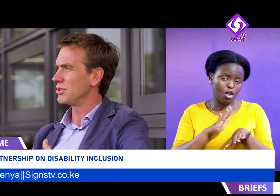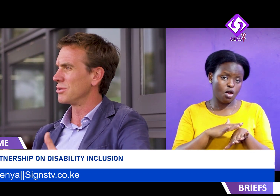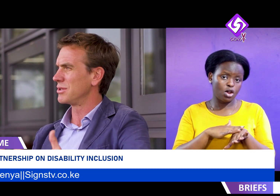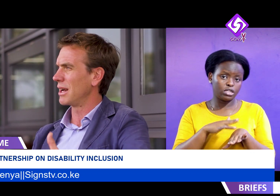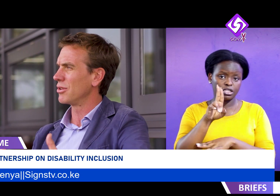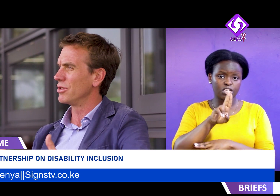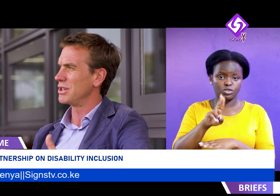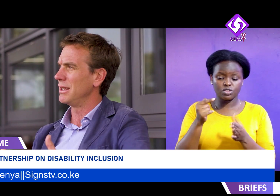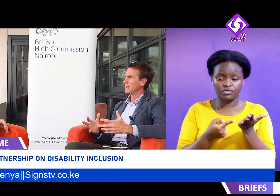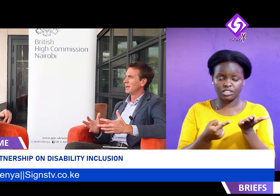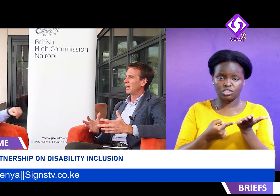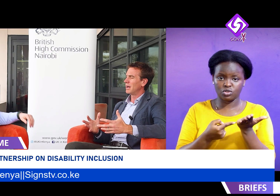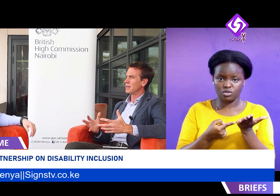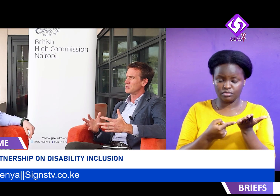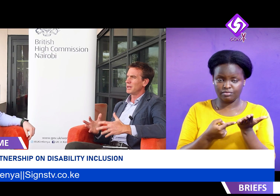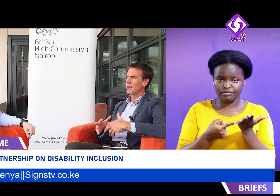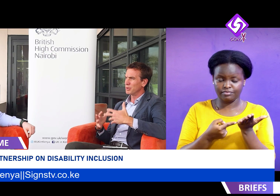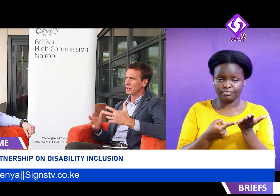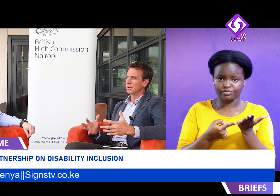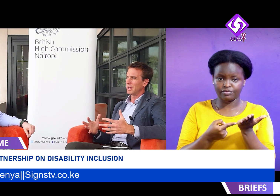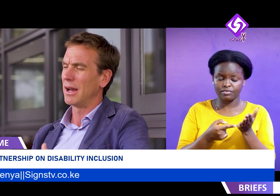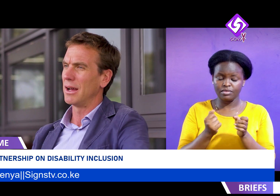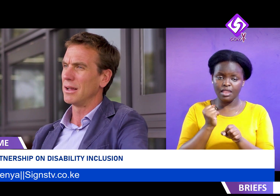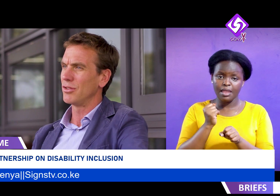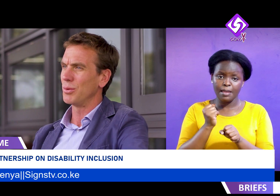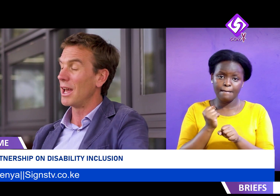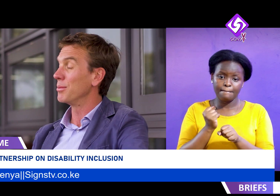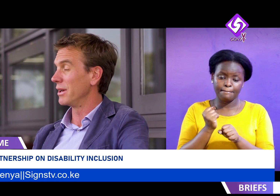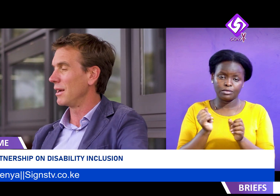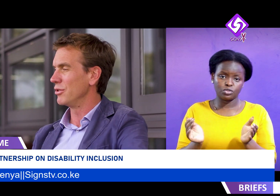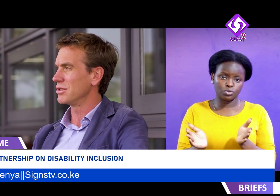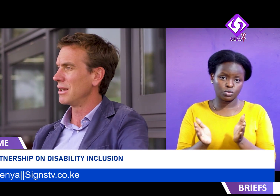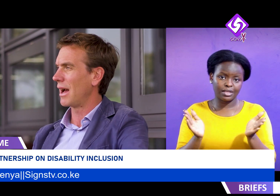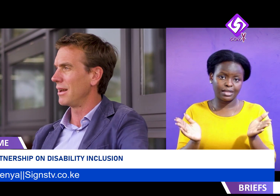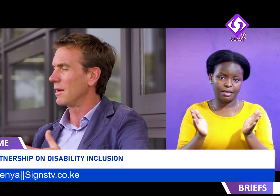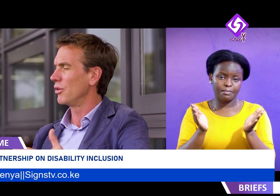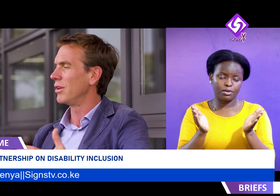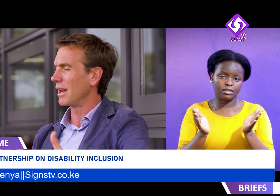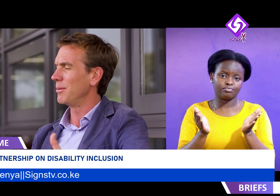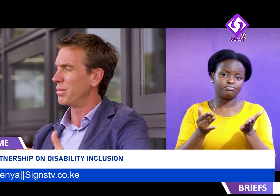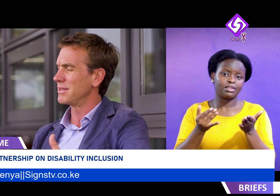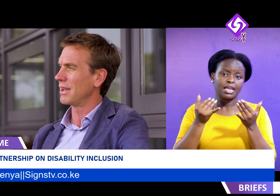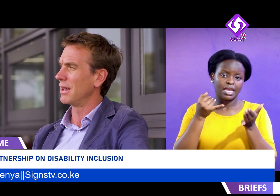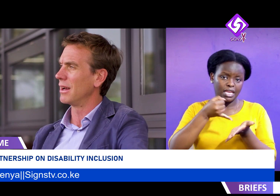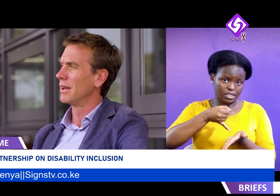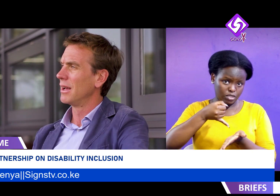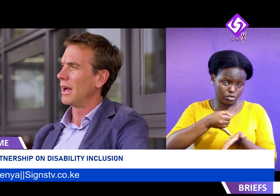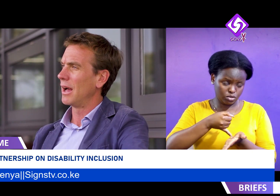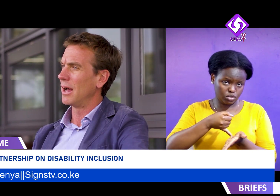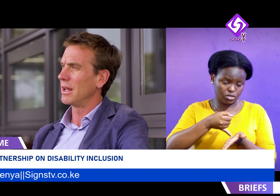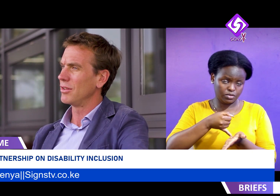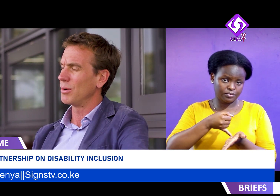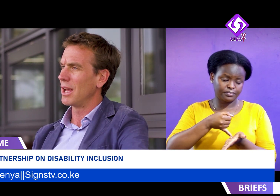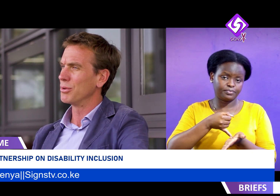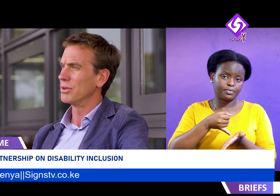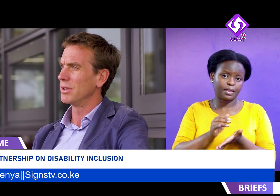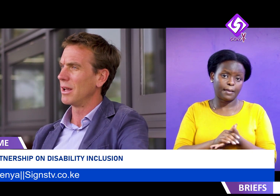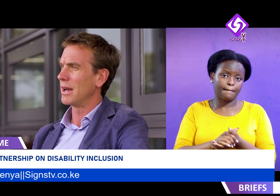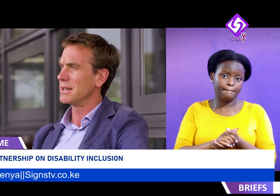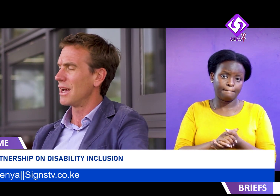of digital technology to enable inclusion, and including, and in particular,